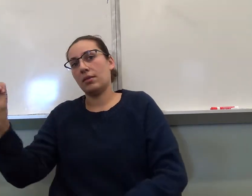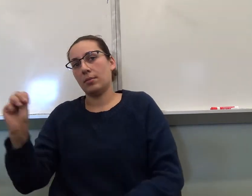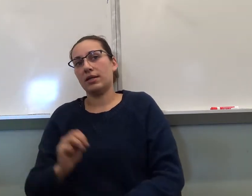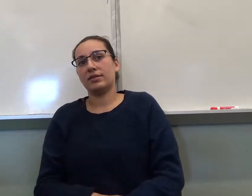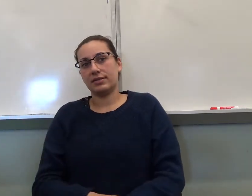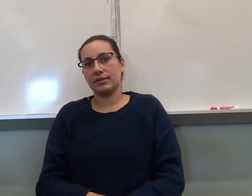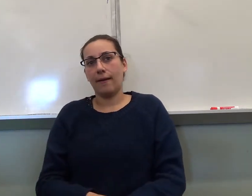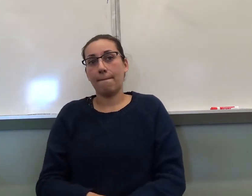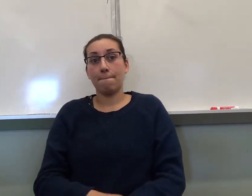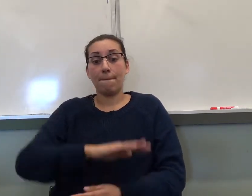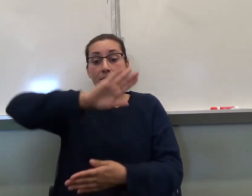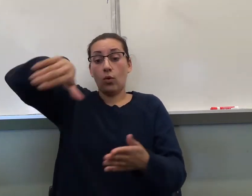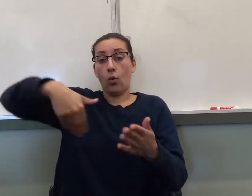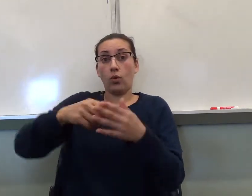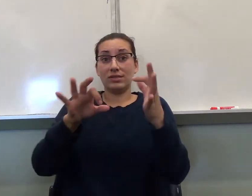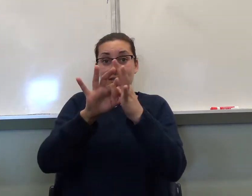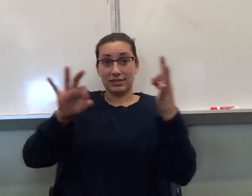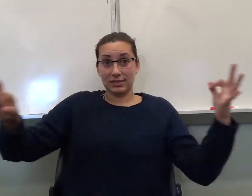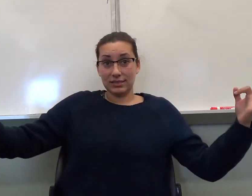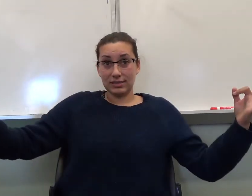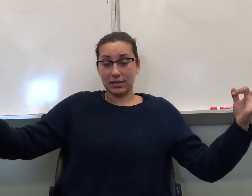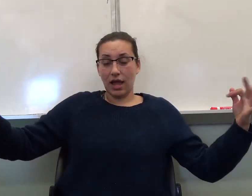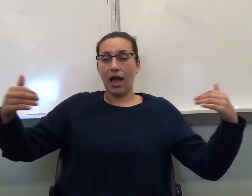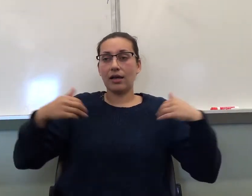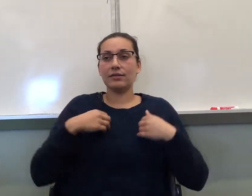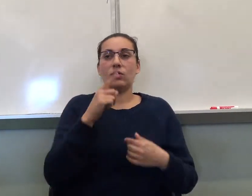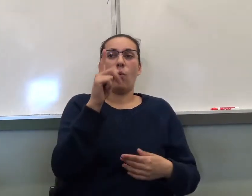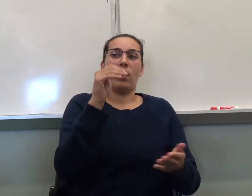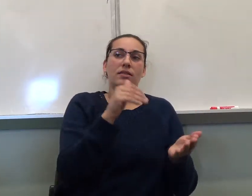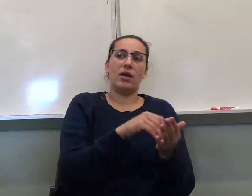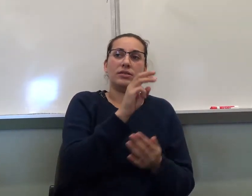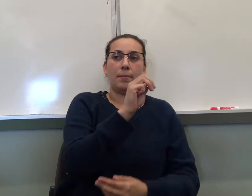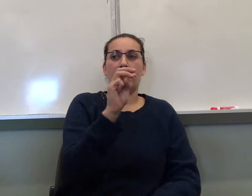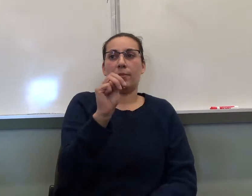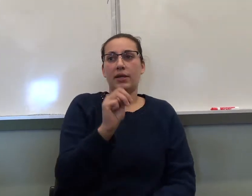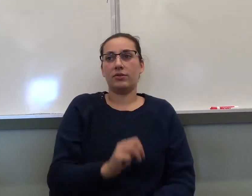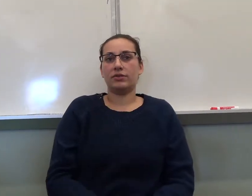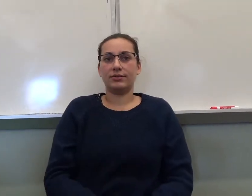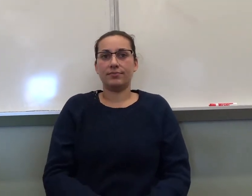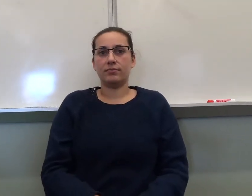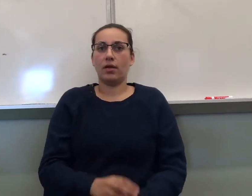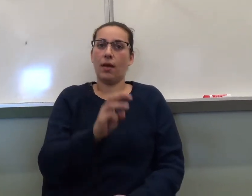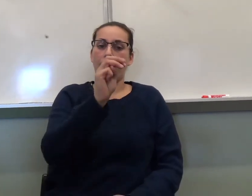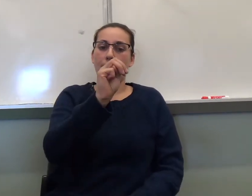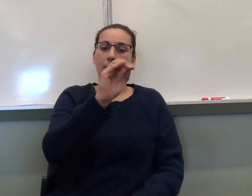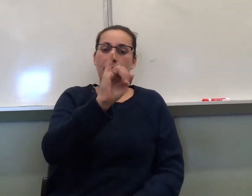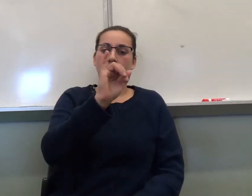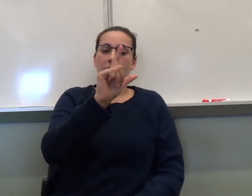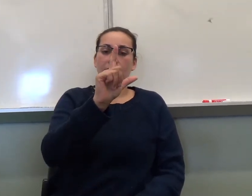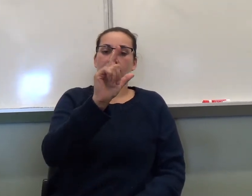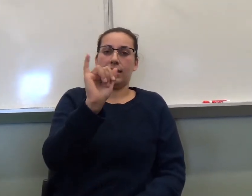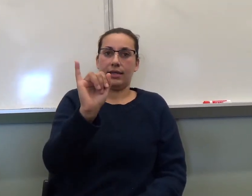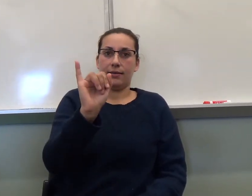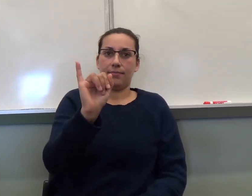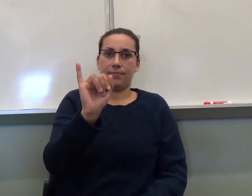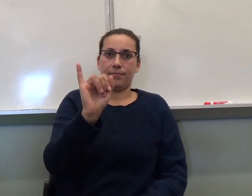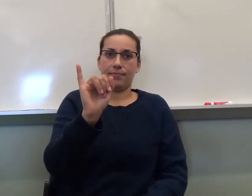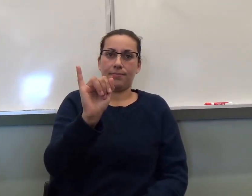Huh? So the abbreviation milli, which is just simply